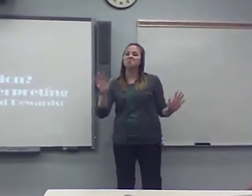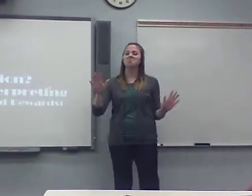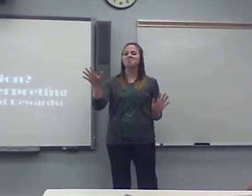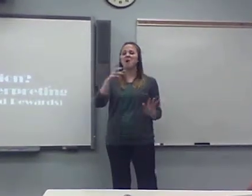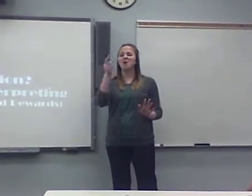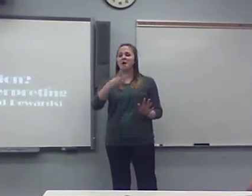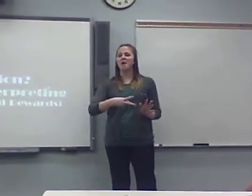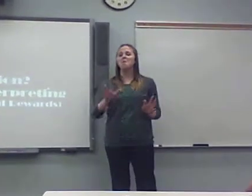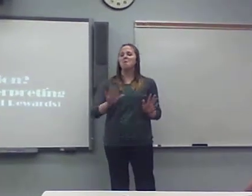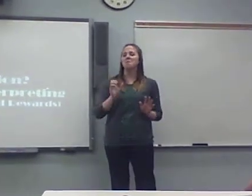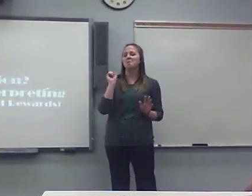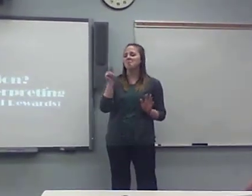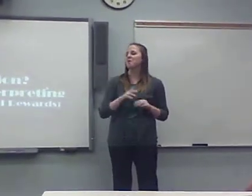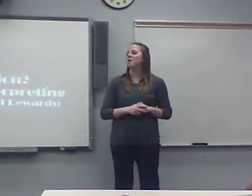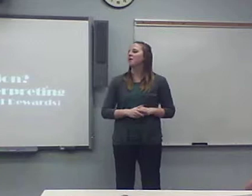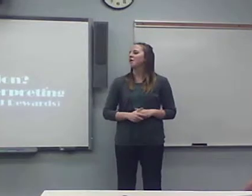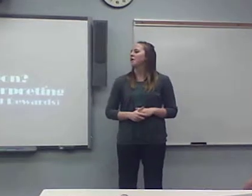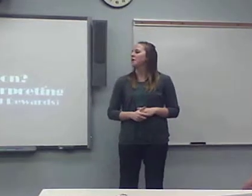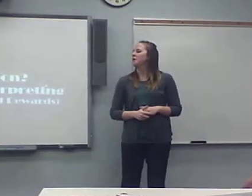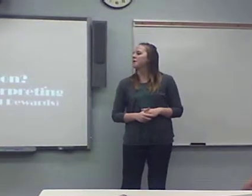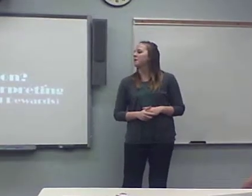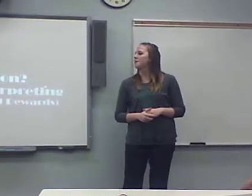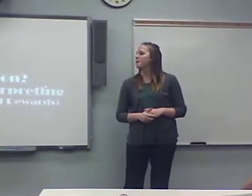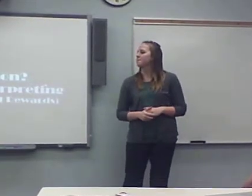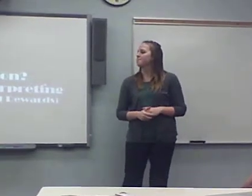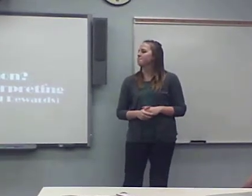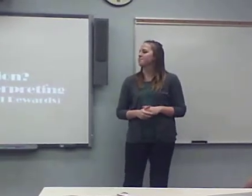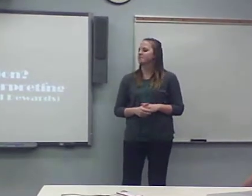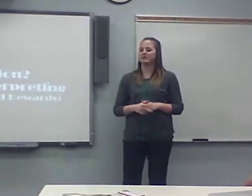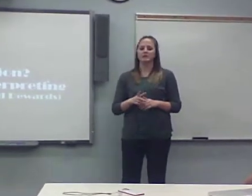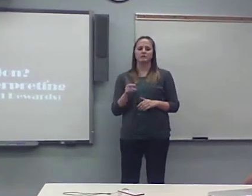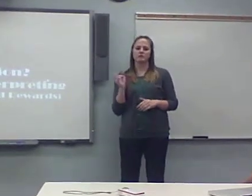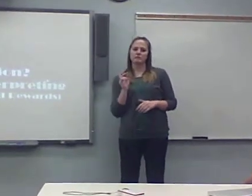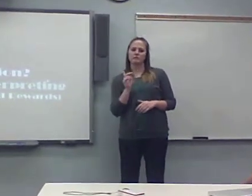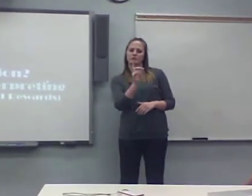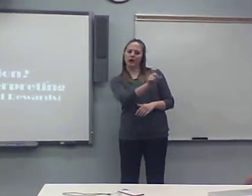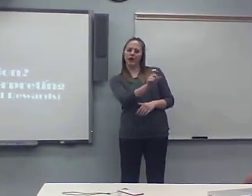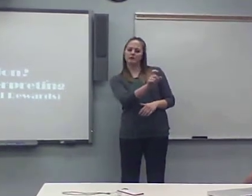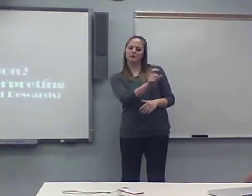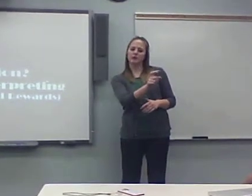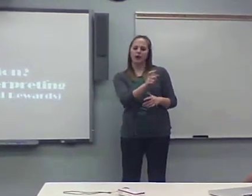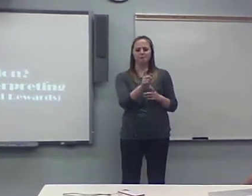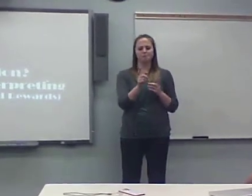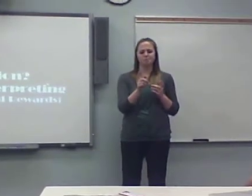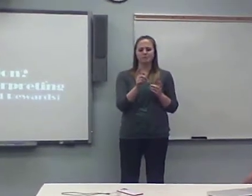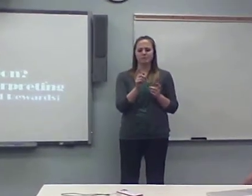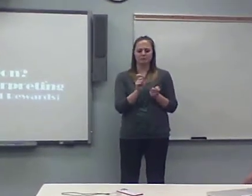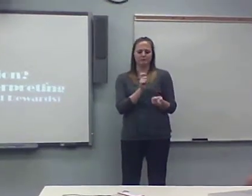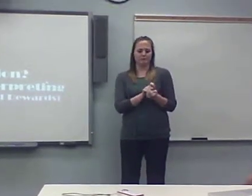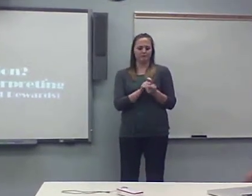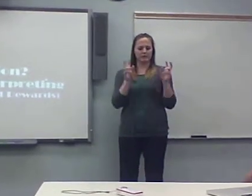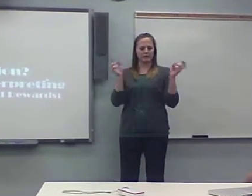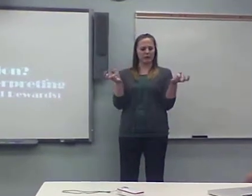great. I know that I had asked Kate to see if there was any particular topics that you wanted me to cover in my